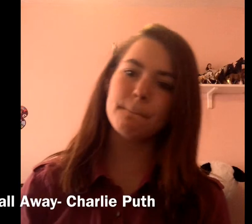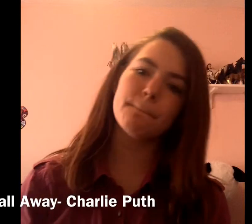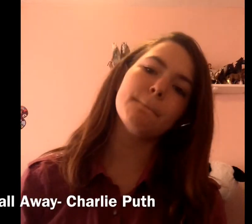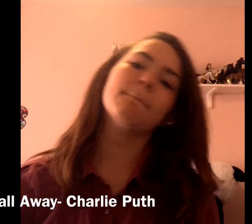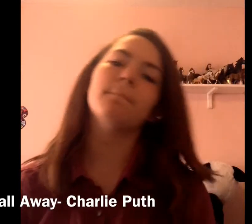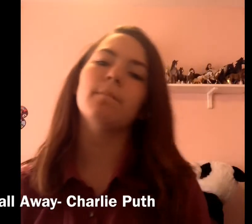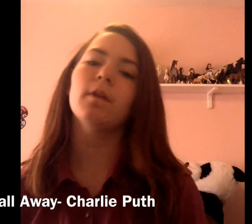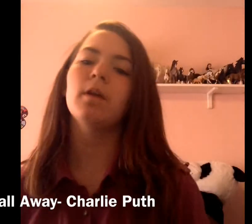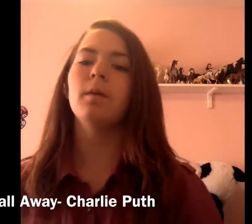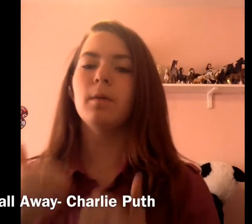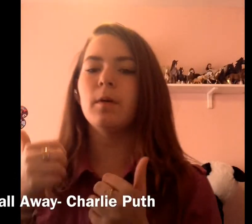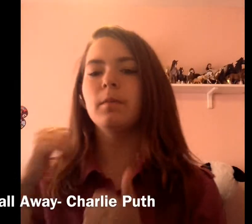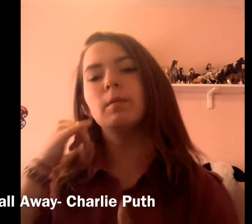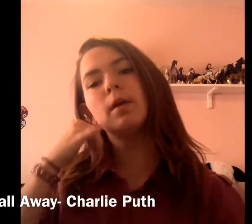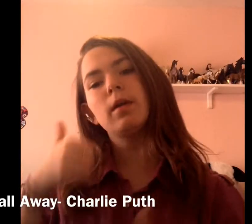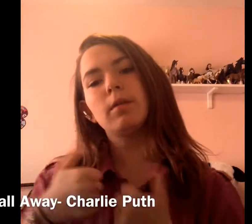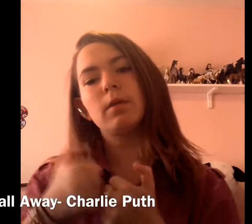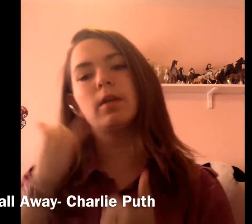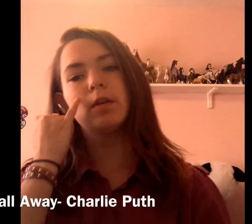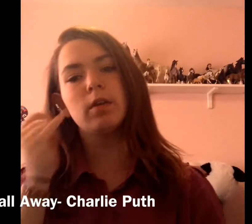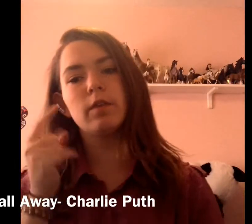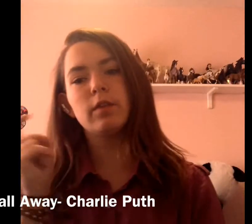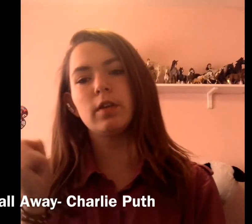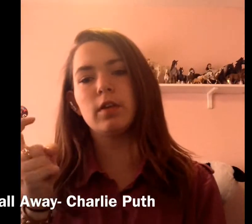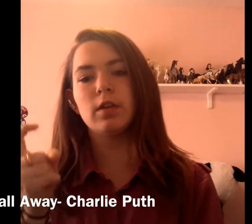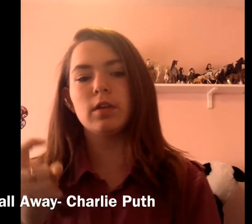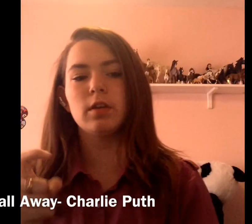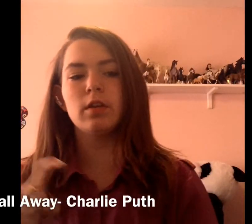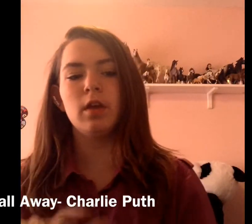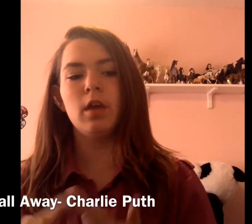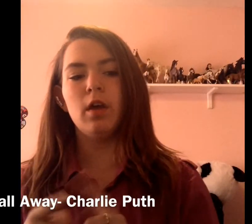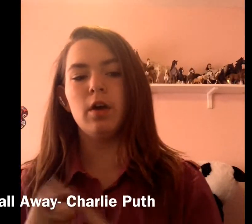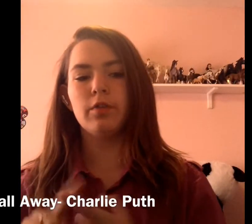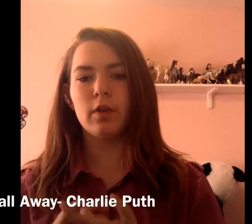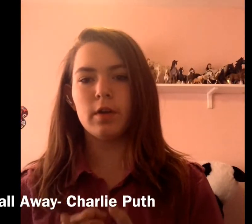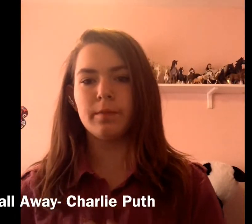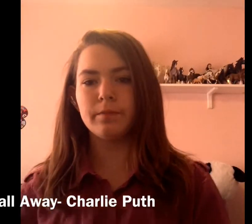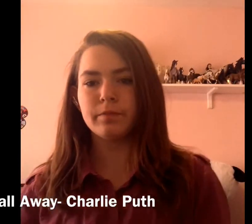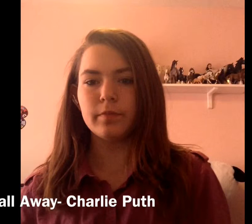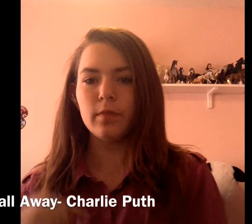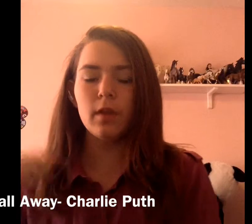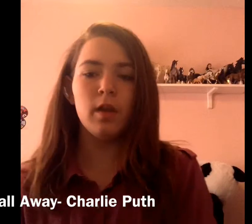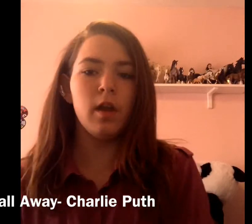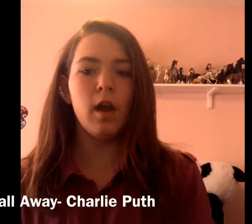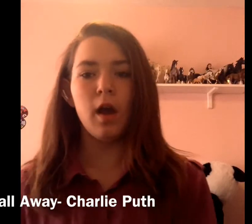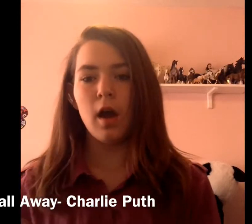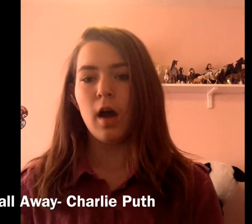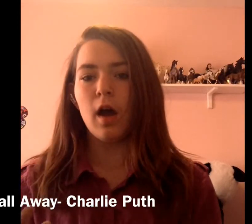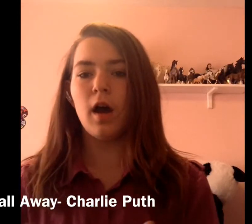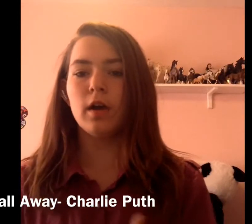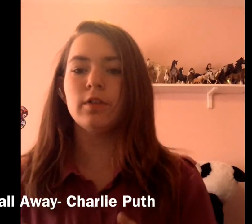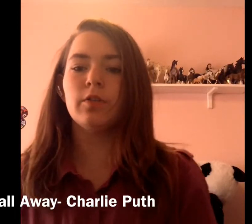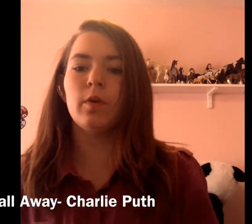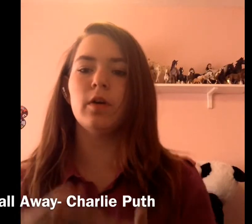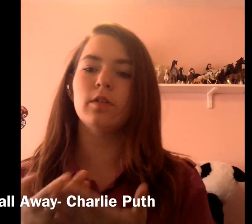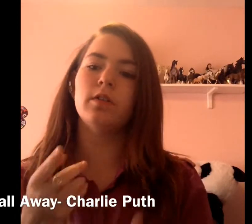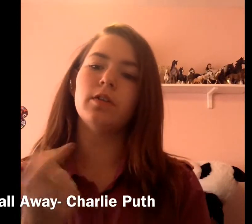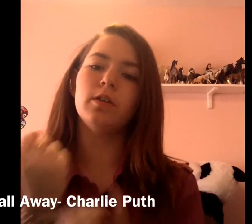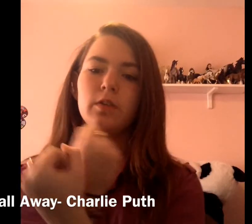Call me baby if you need a friend I just wanna give